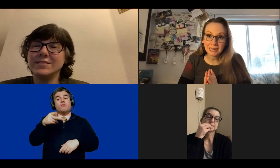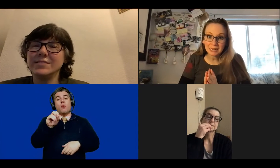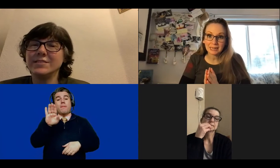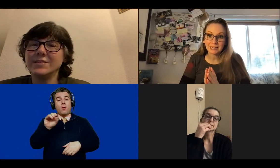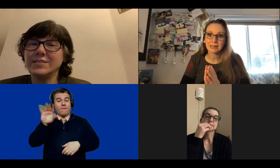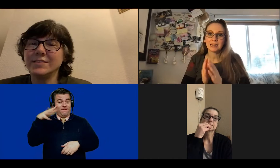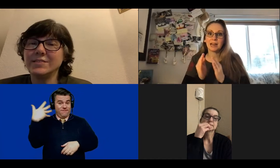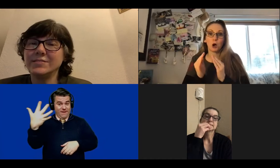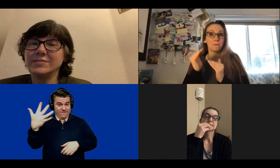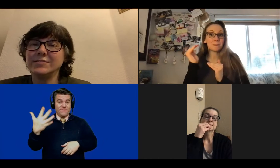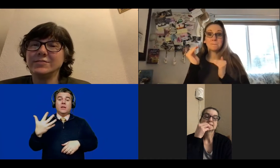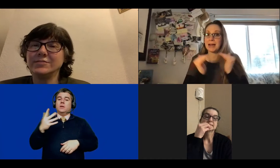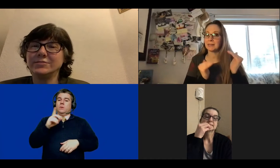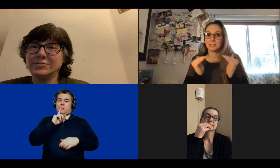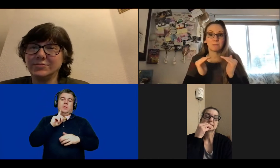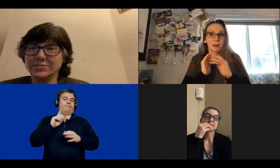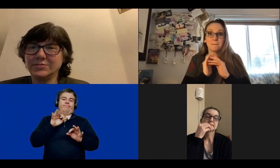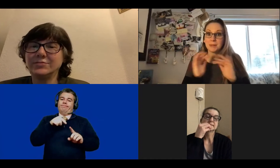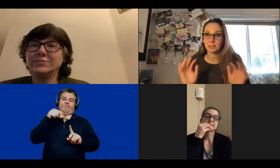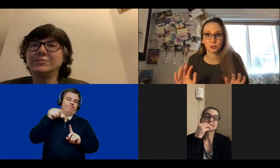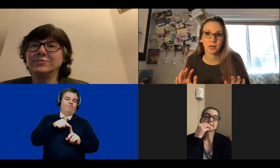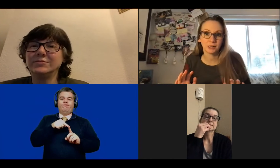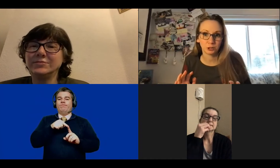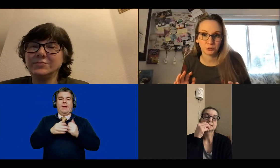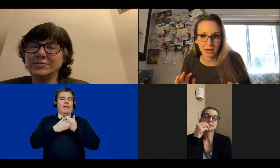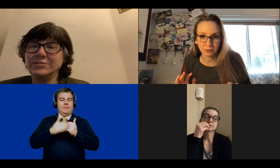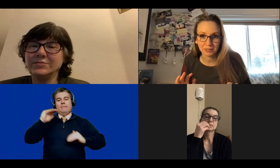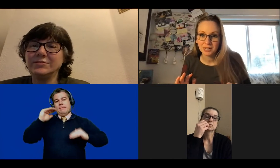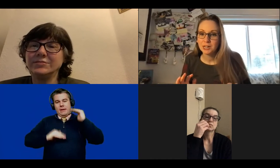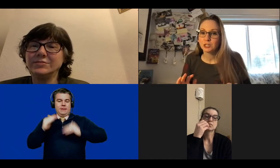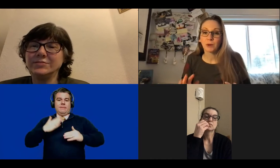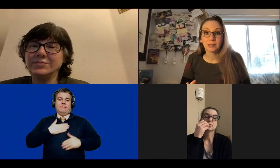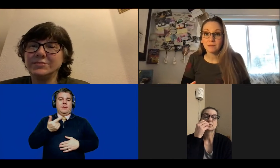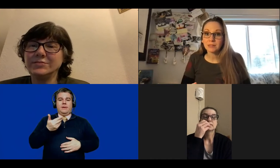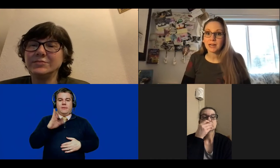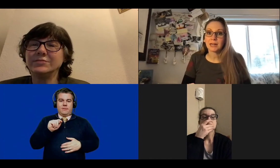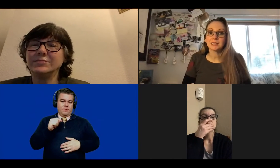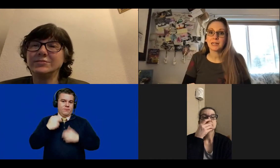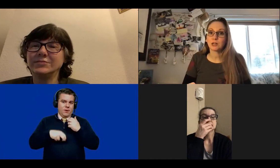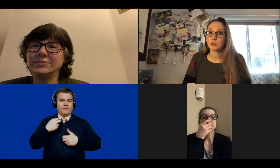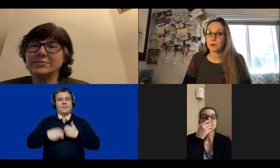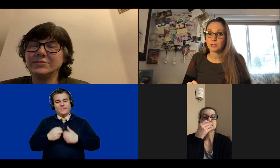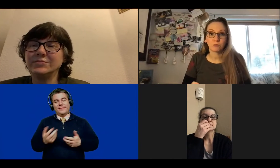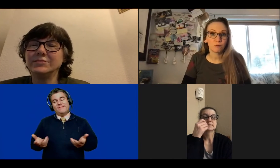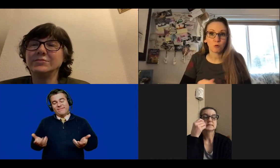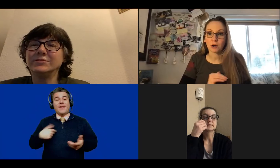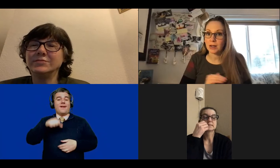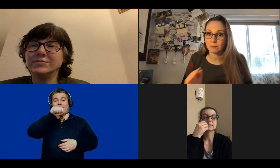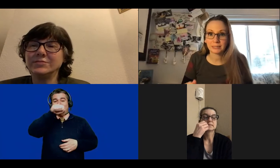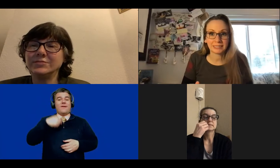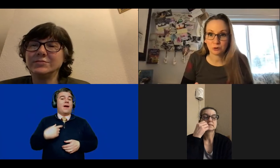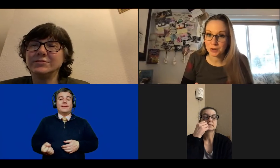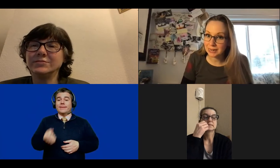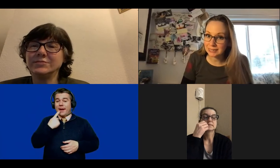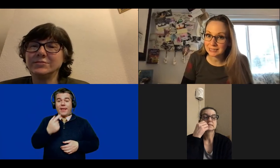very key in helping balance my major gut issues out. So I love it. I take 3 to 4